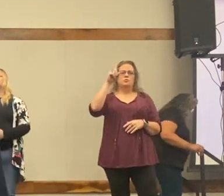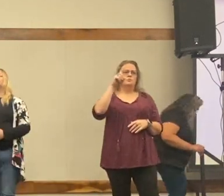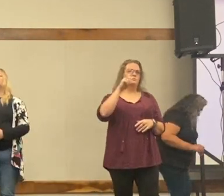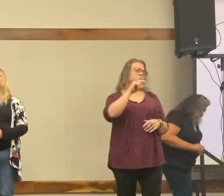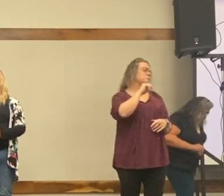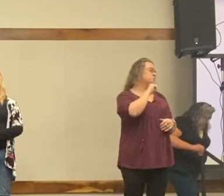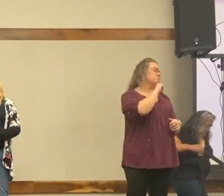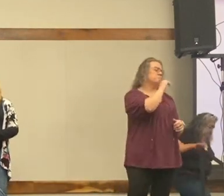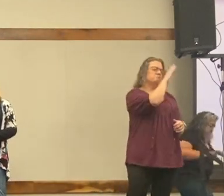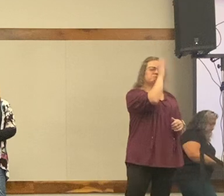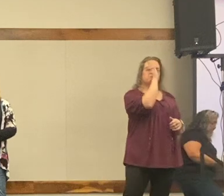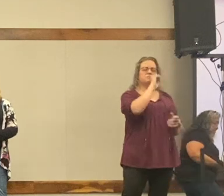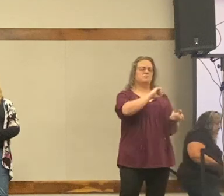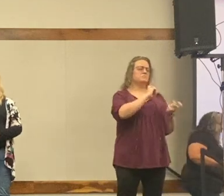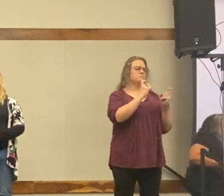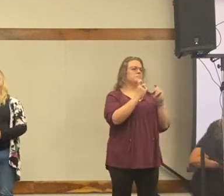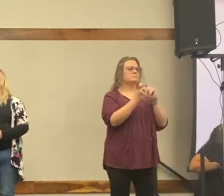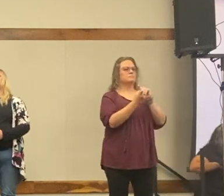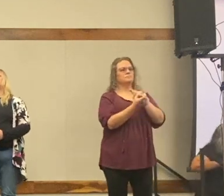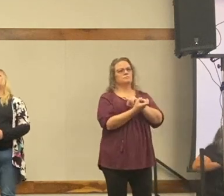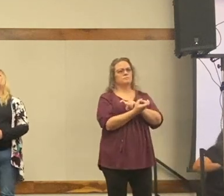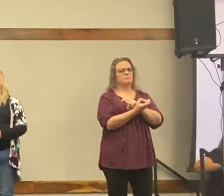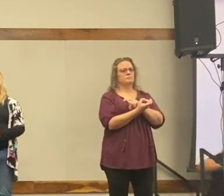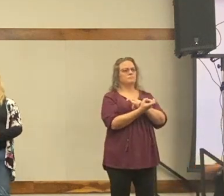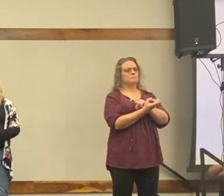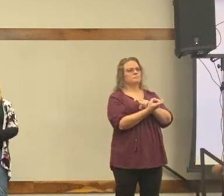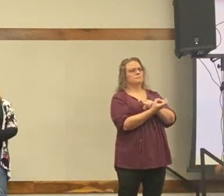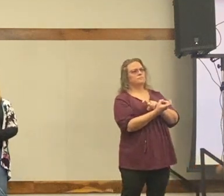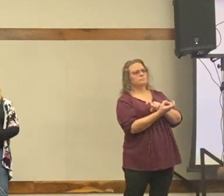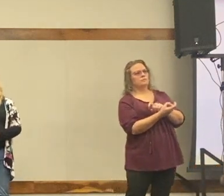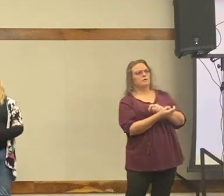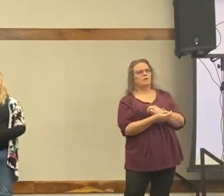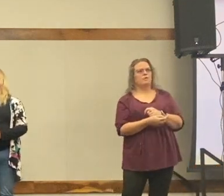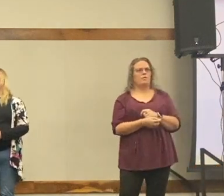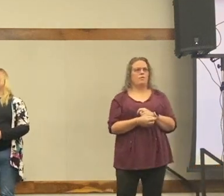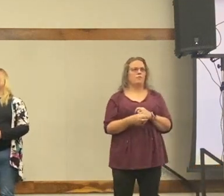beginning, you've been a changing.